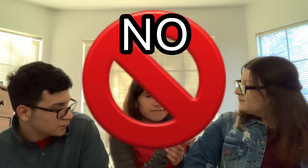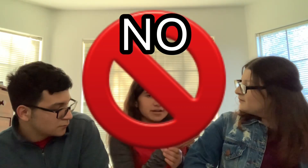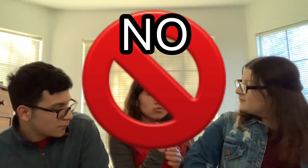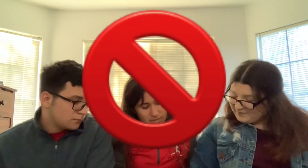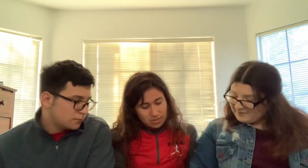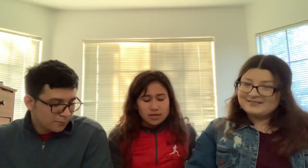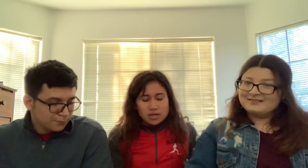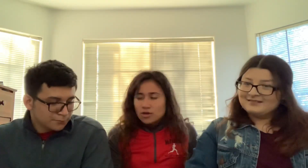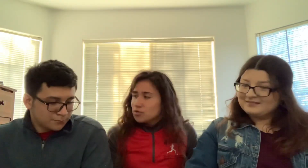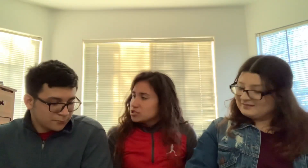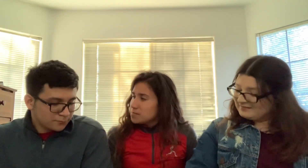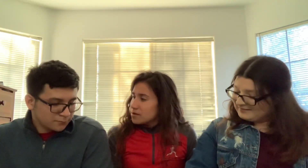different.